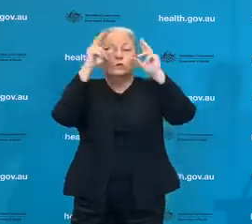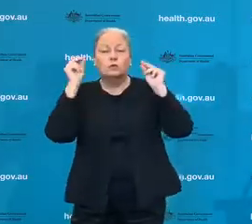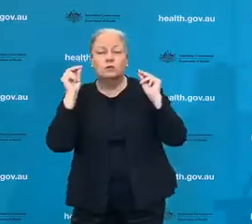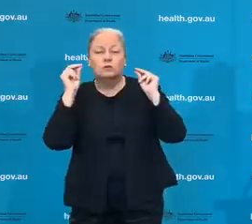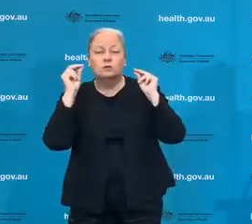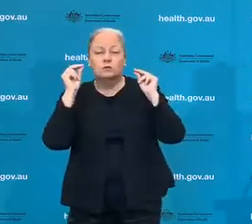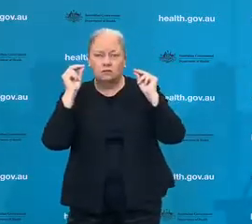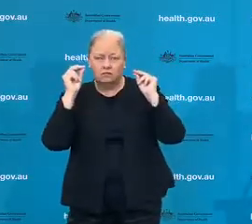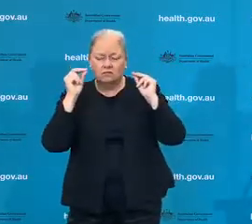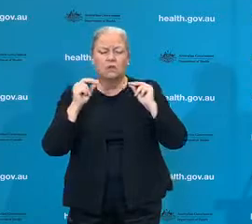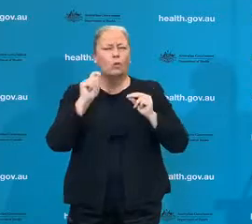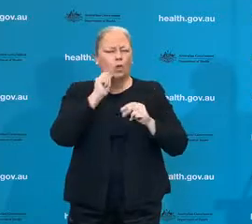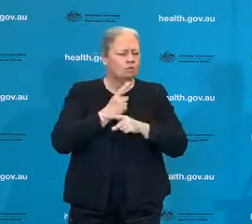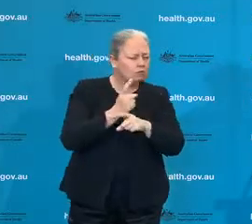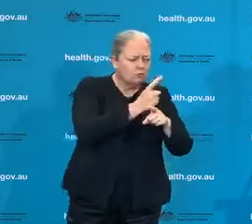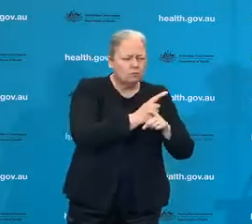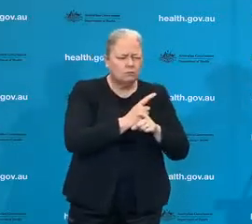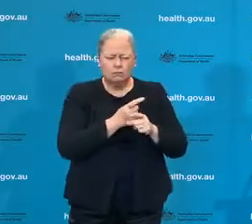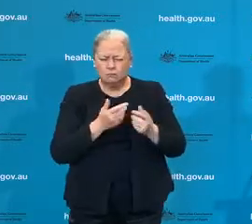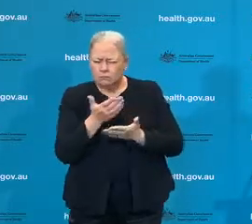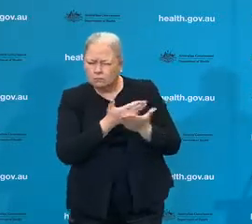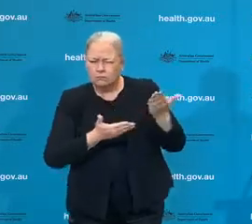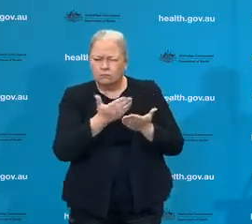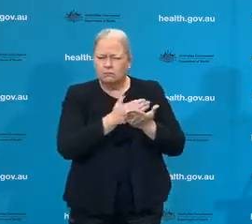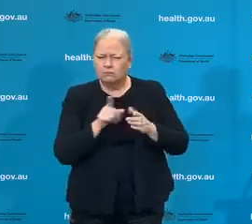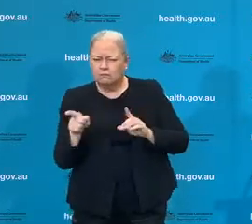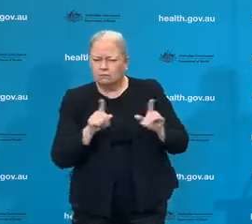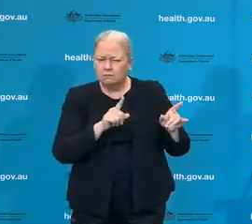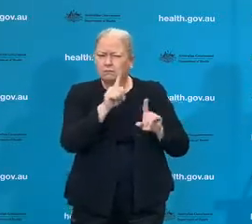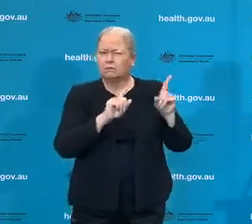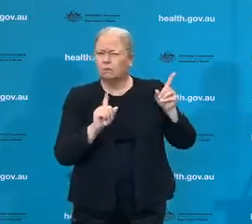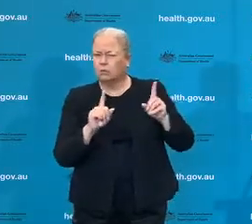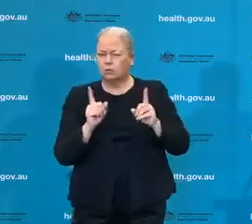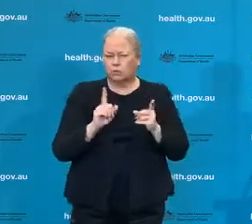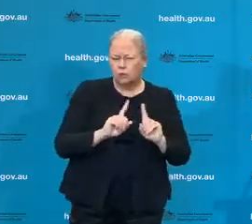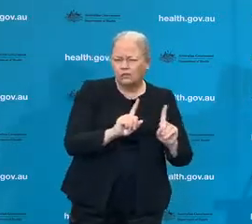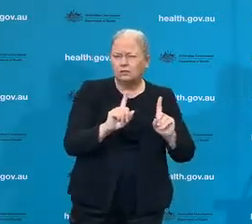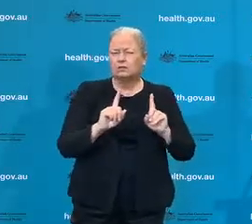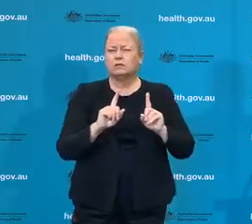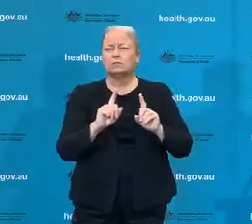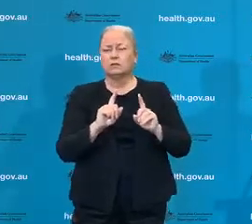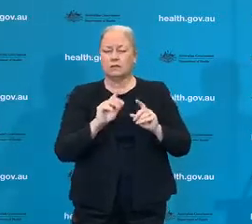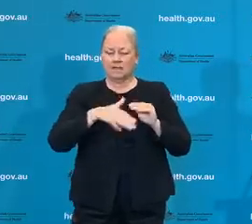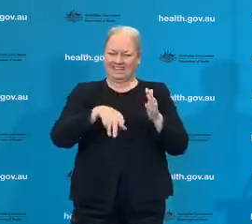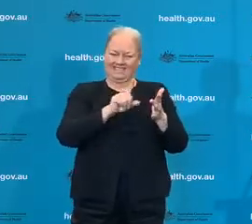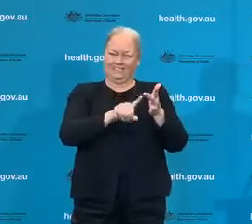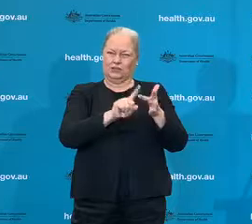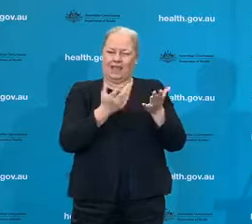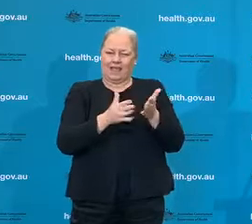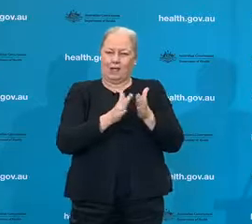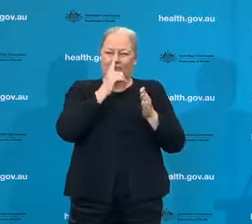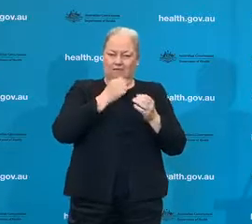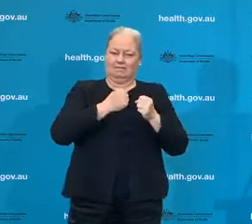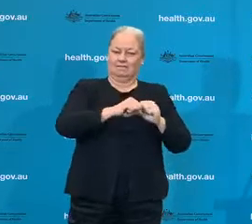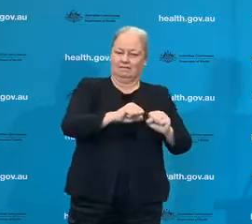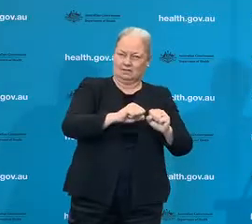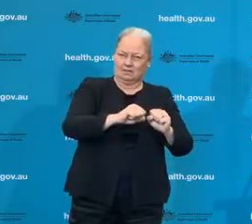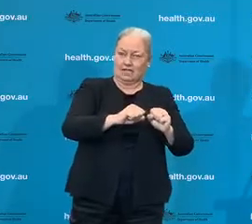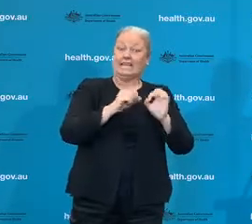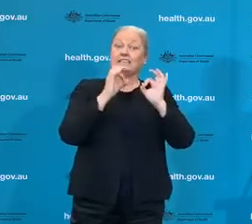to discuss, debate, to analyse the evidence on key questions related to infection control in